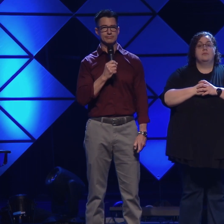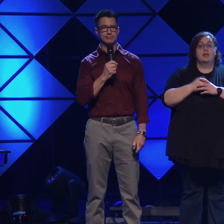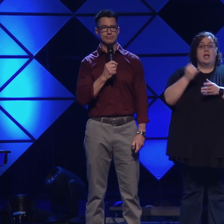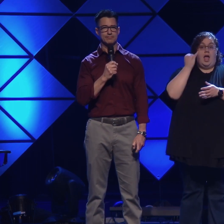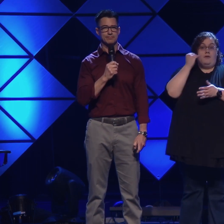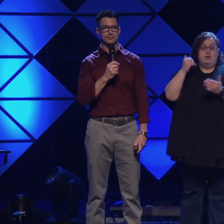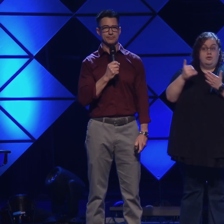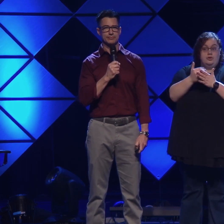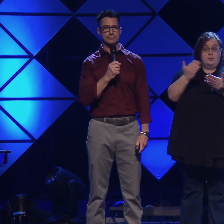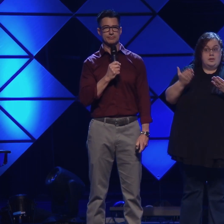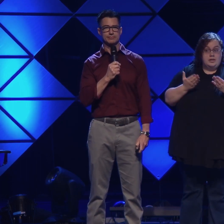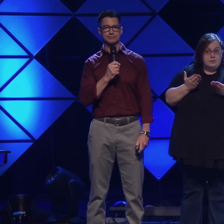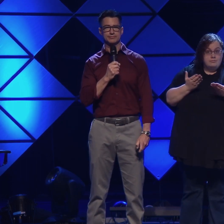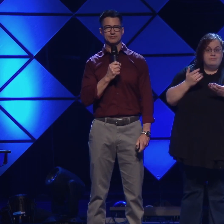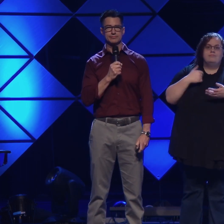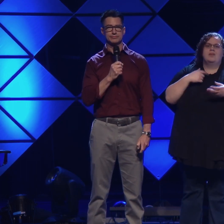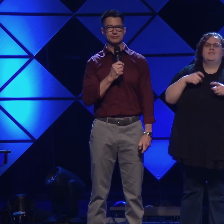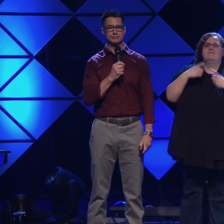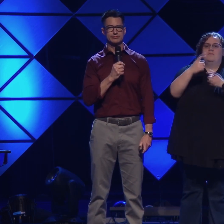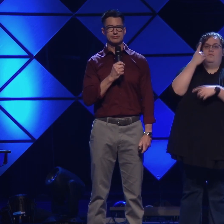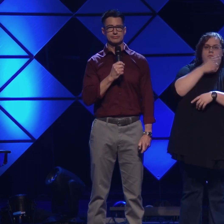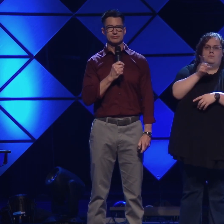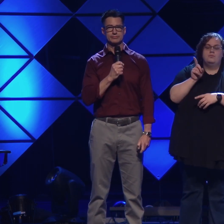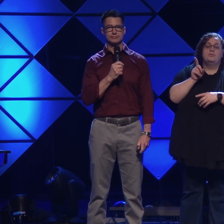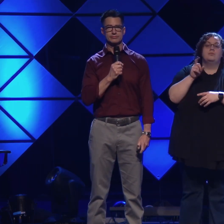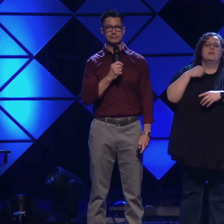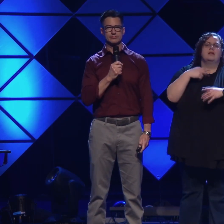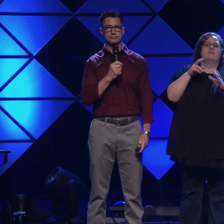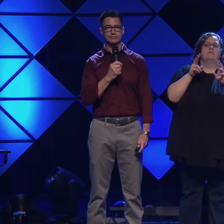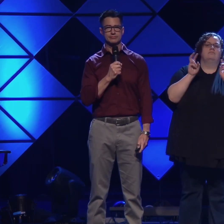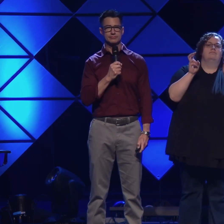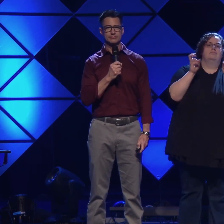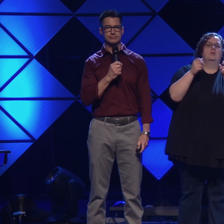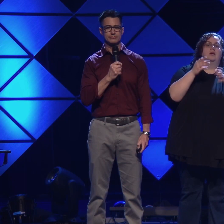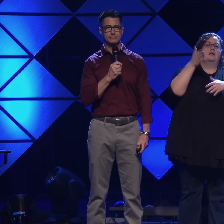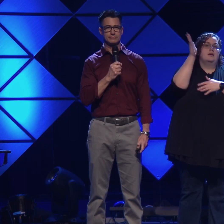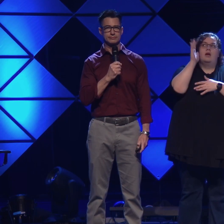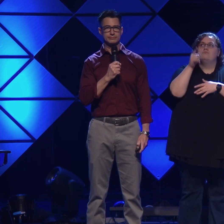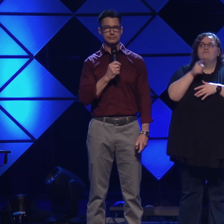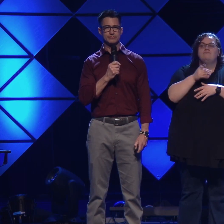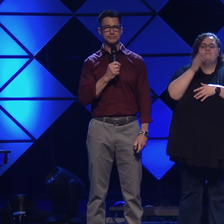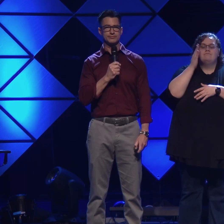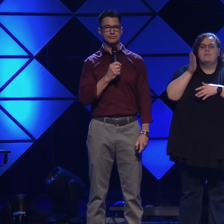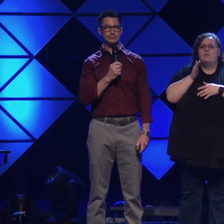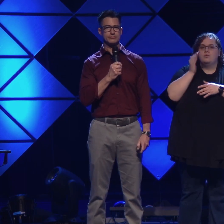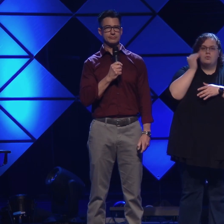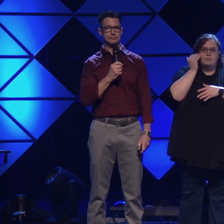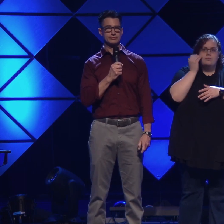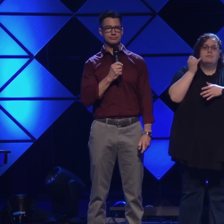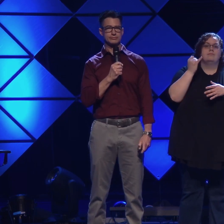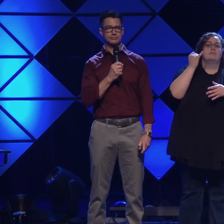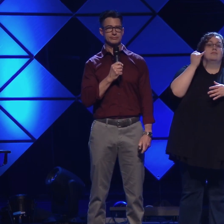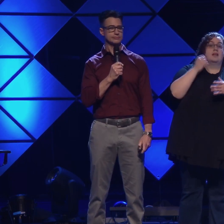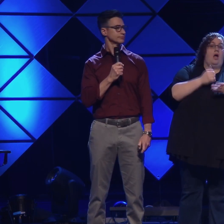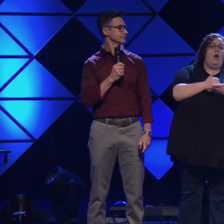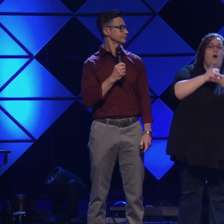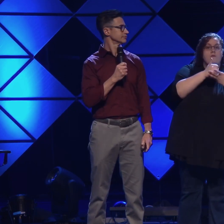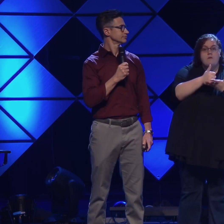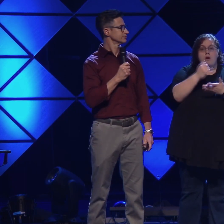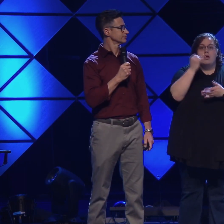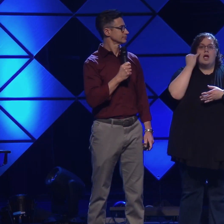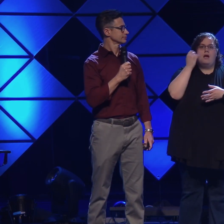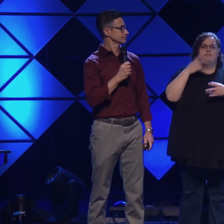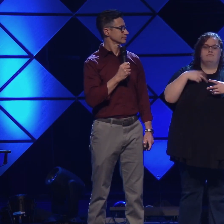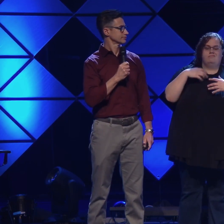If you're new here, we have a gift for you. It's a book entitled The God We Never Knew. It's especially helpful if you are dissatisfied